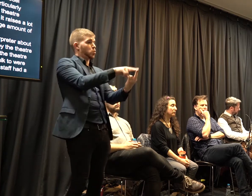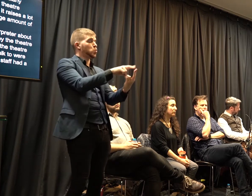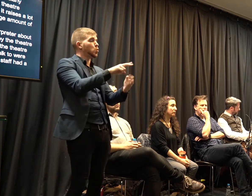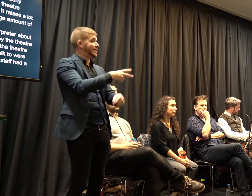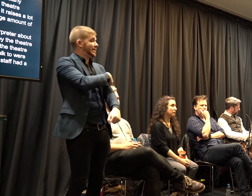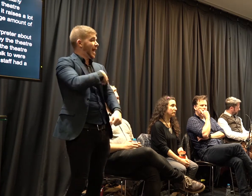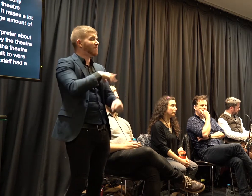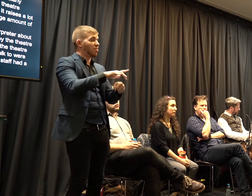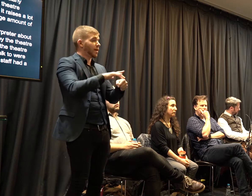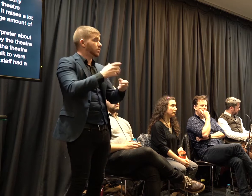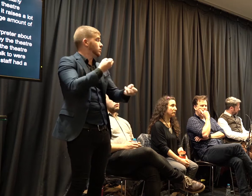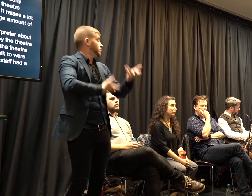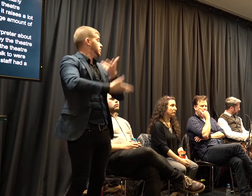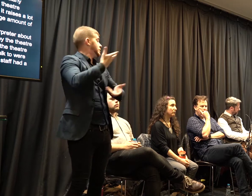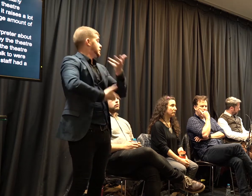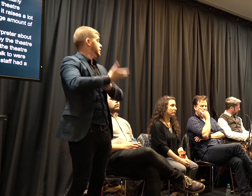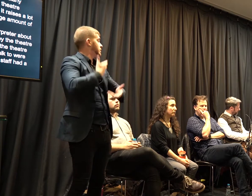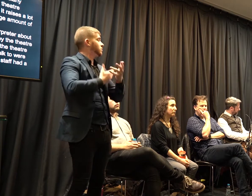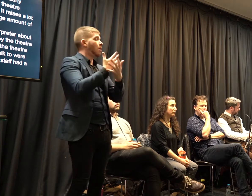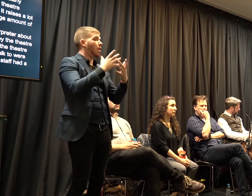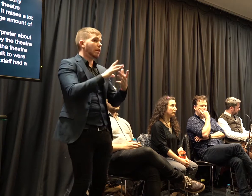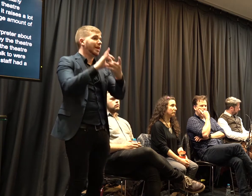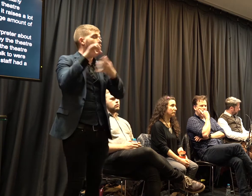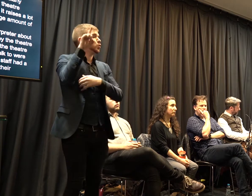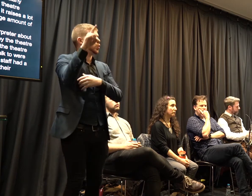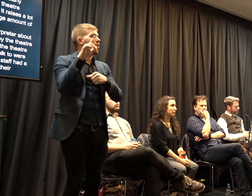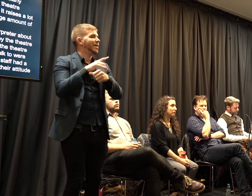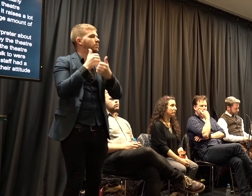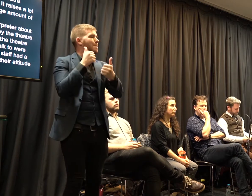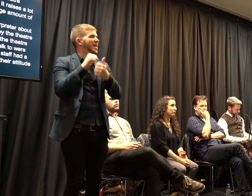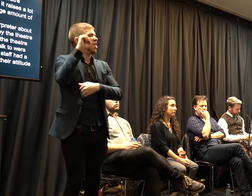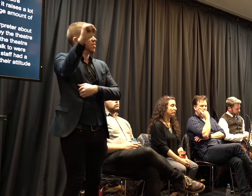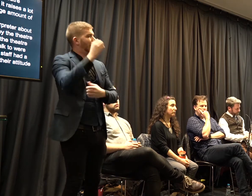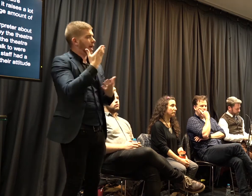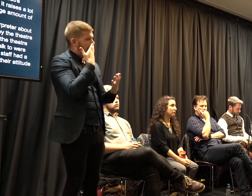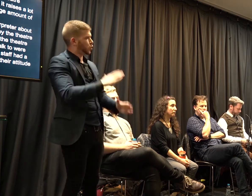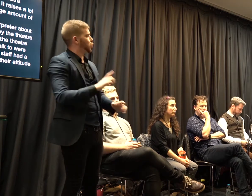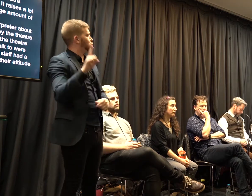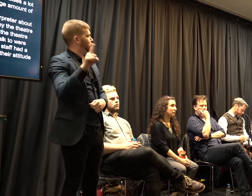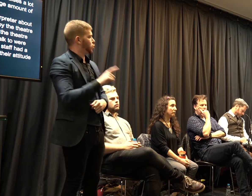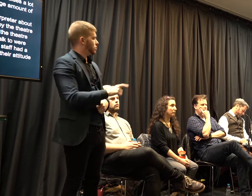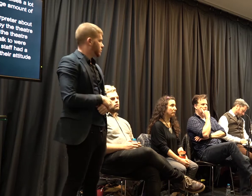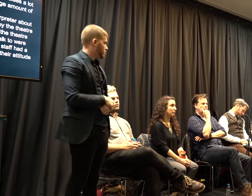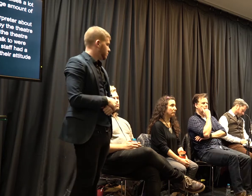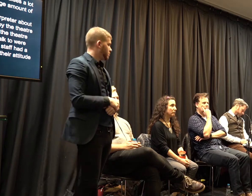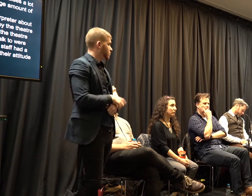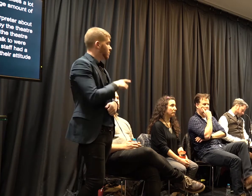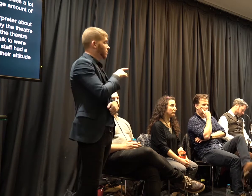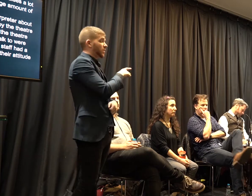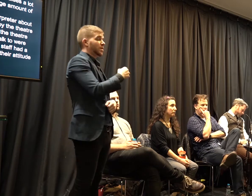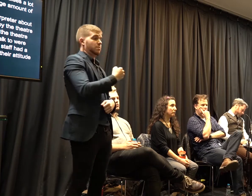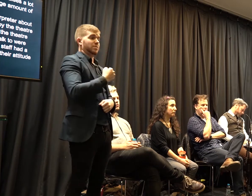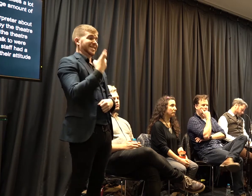about the theatre companies and their attitude towards the work. Now, you won't be surprised to hear that my deaf